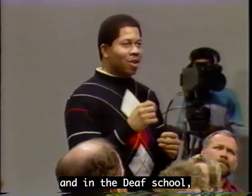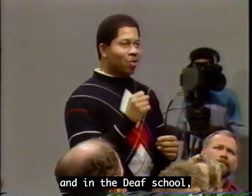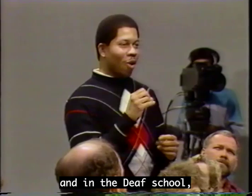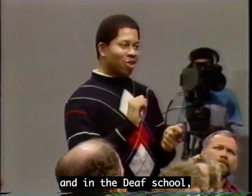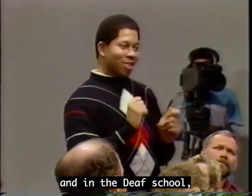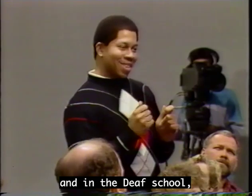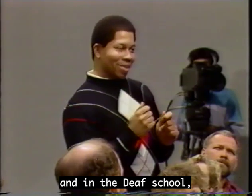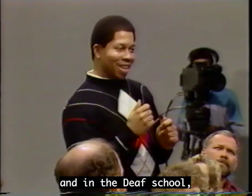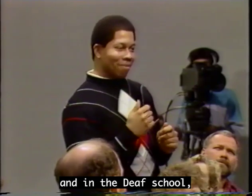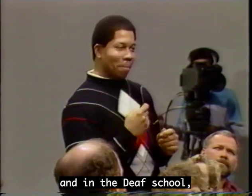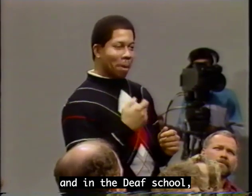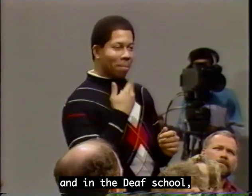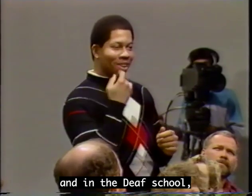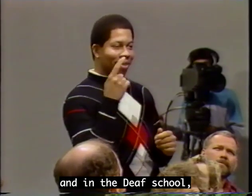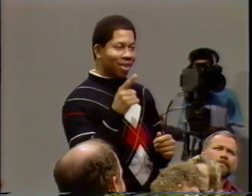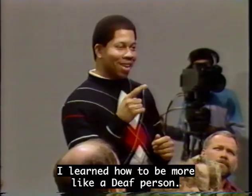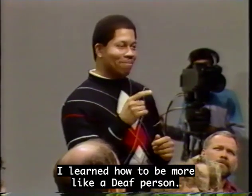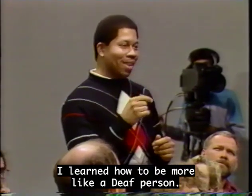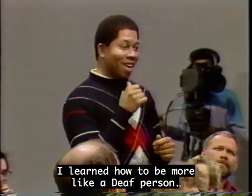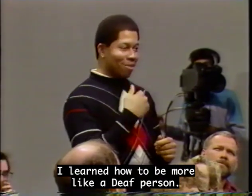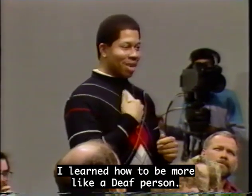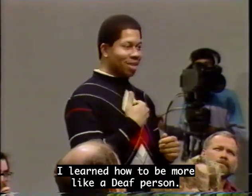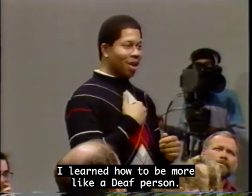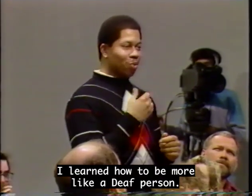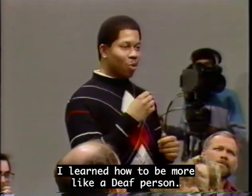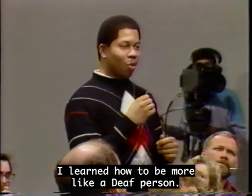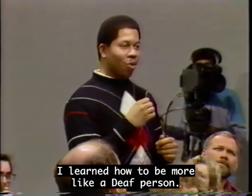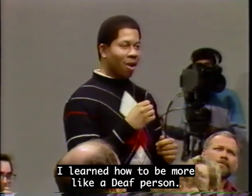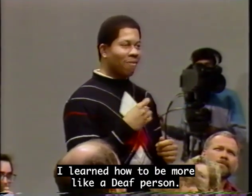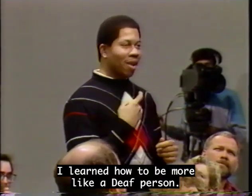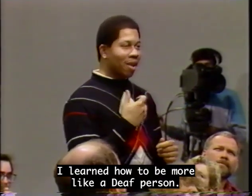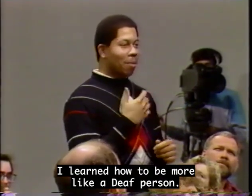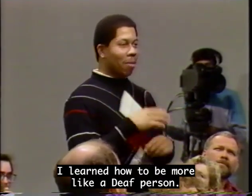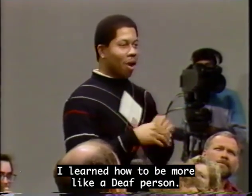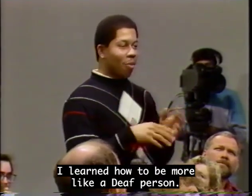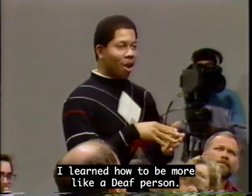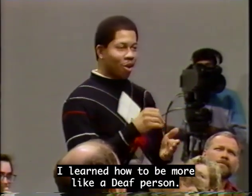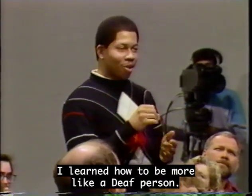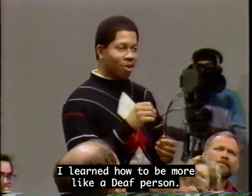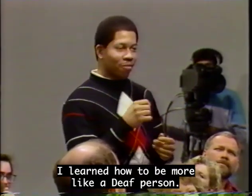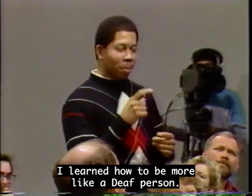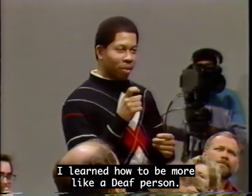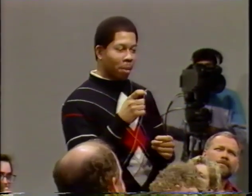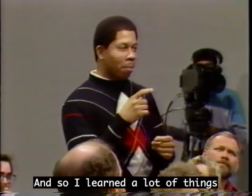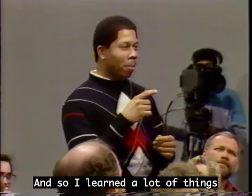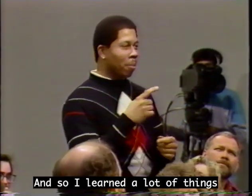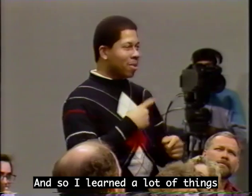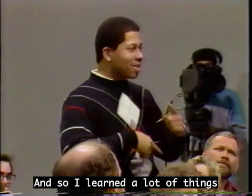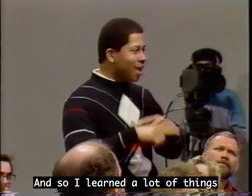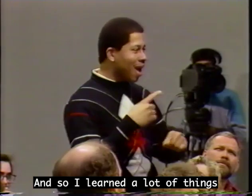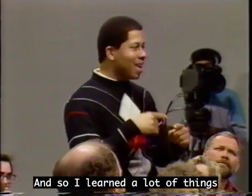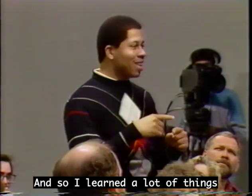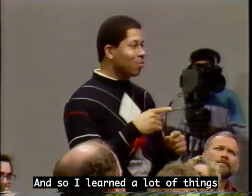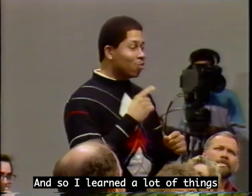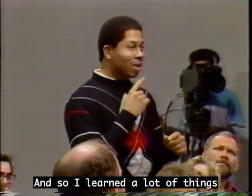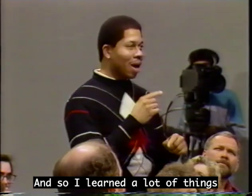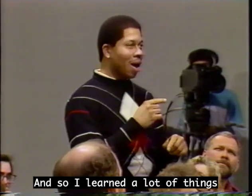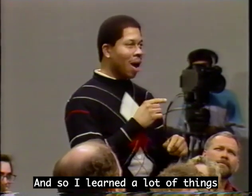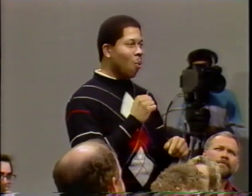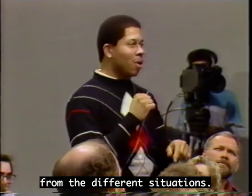And in the deaf school, I learned how to be more like a deaf person. And so I learned a lot of things